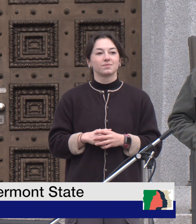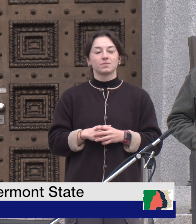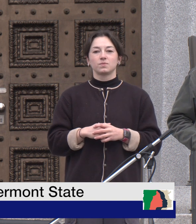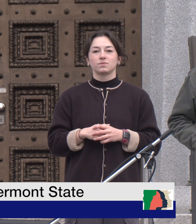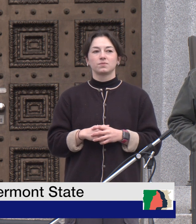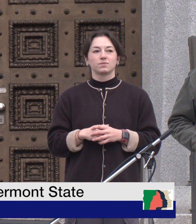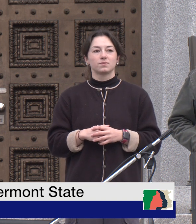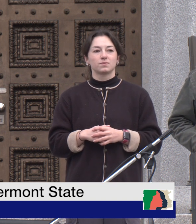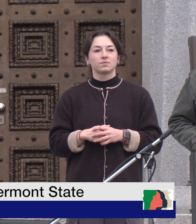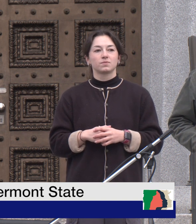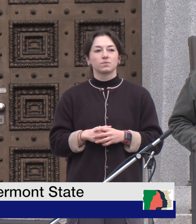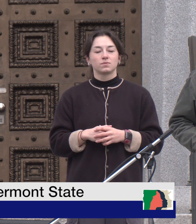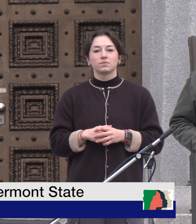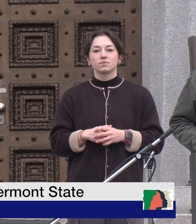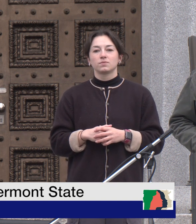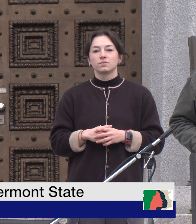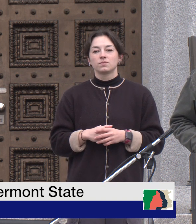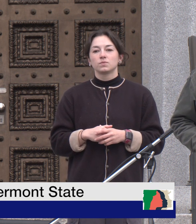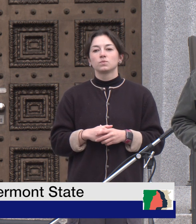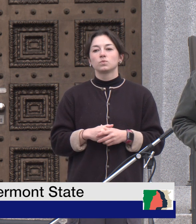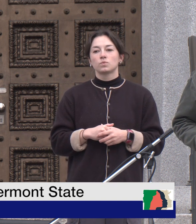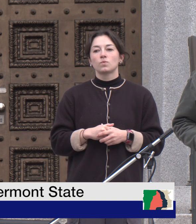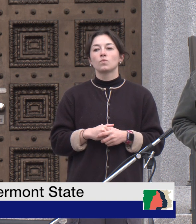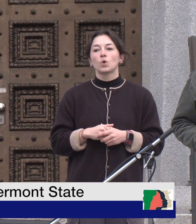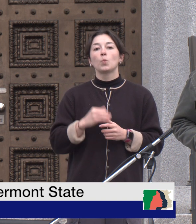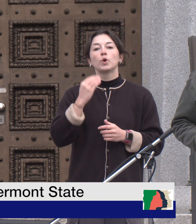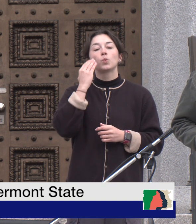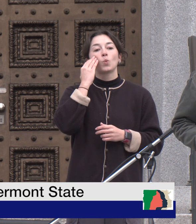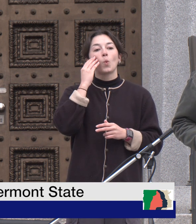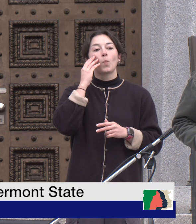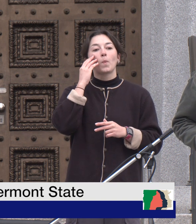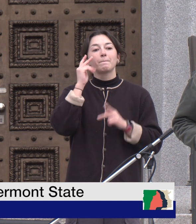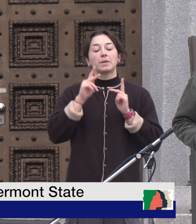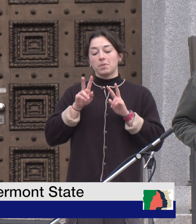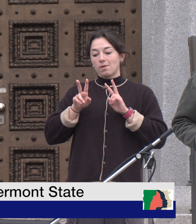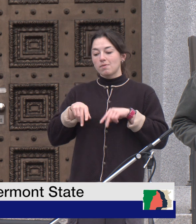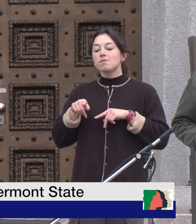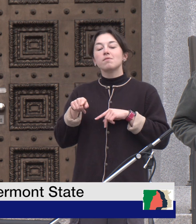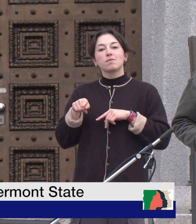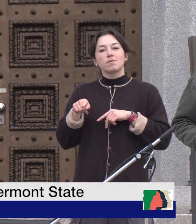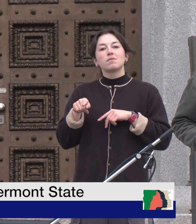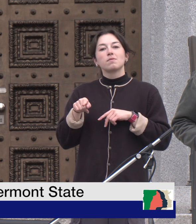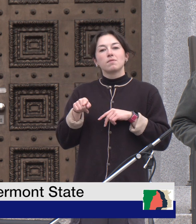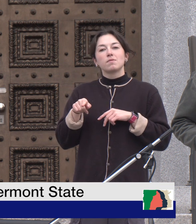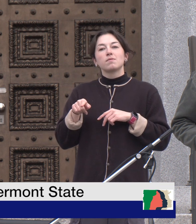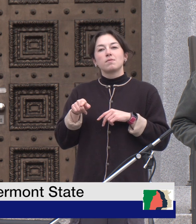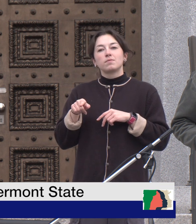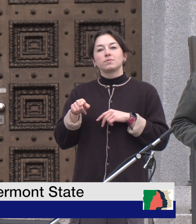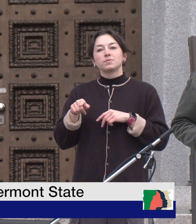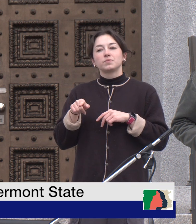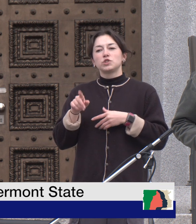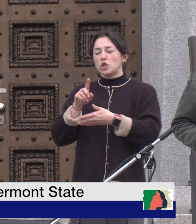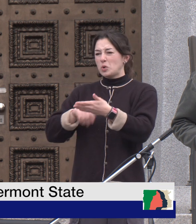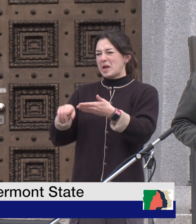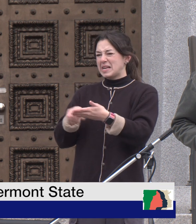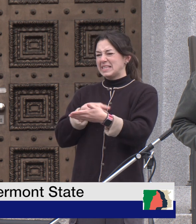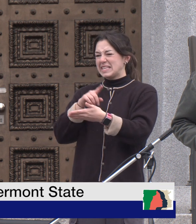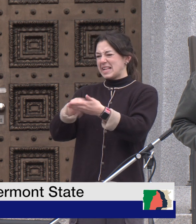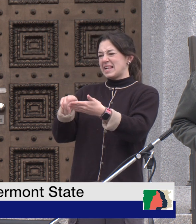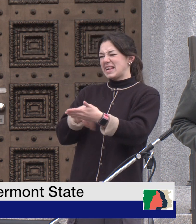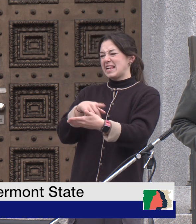We know there's a double standard. She's criticized for things that should